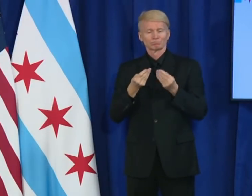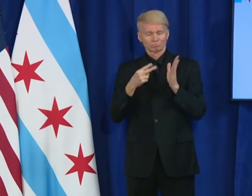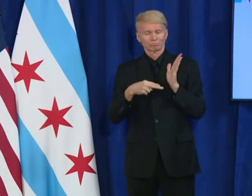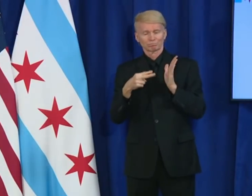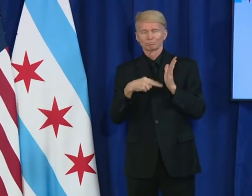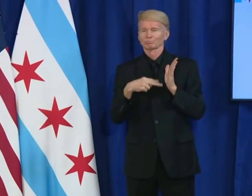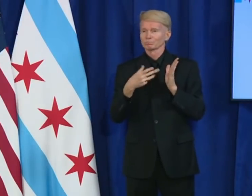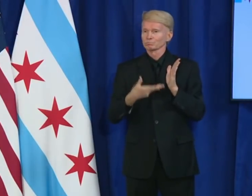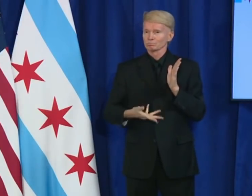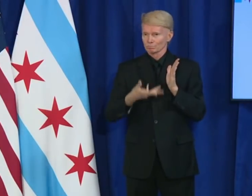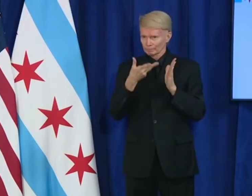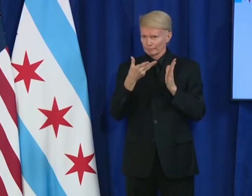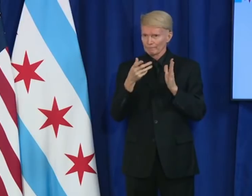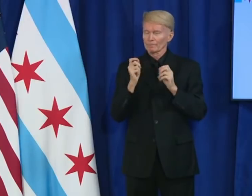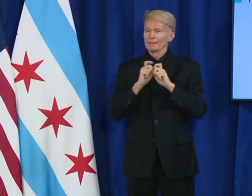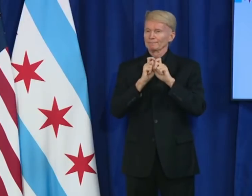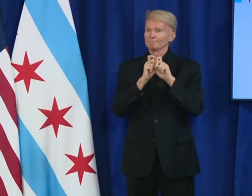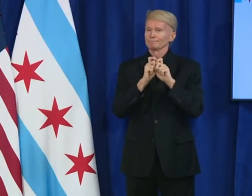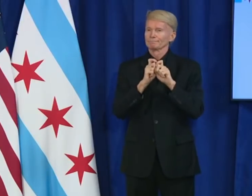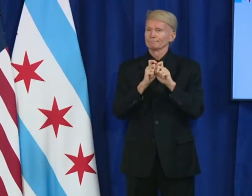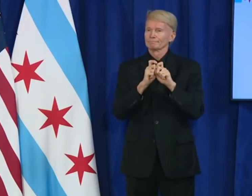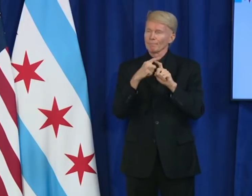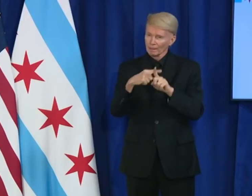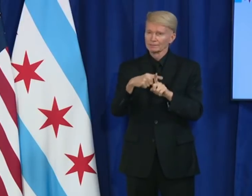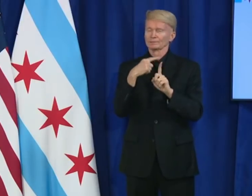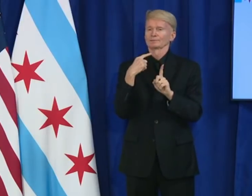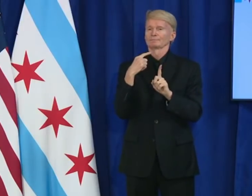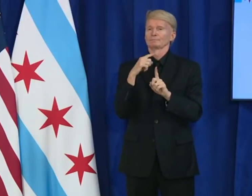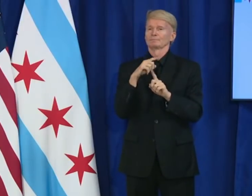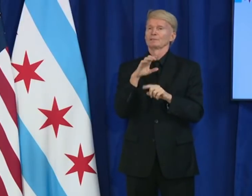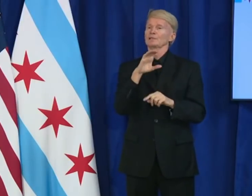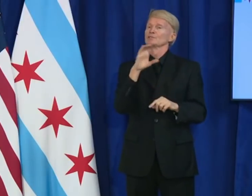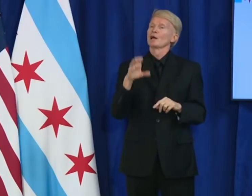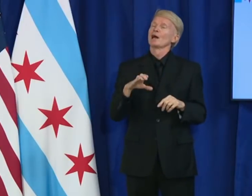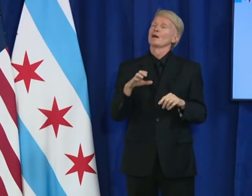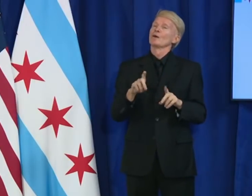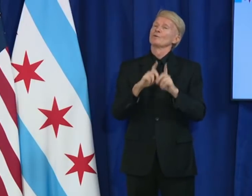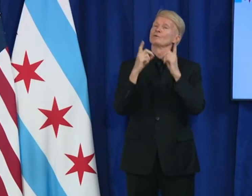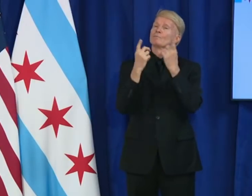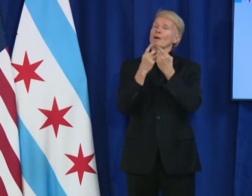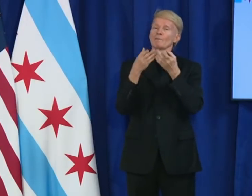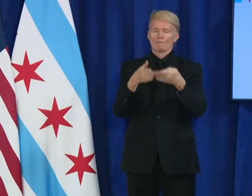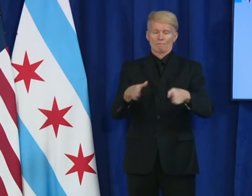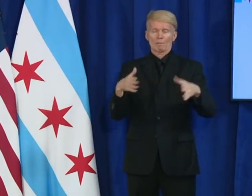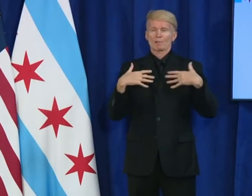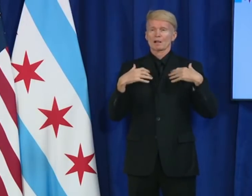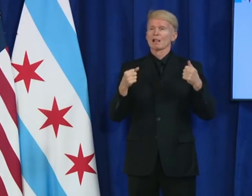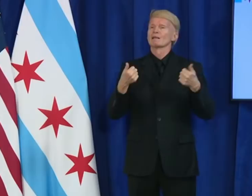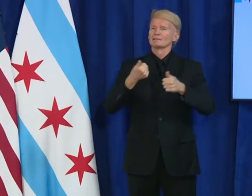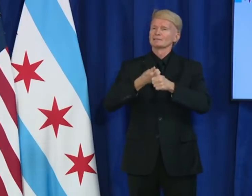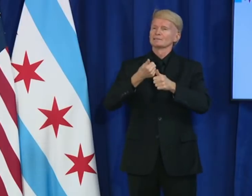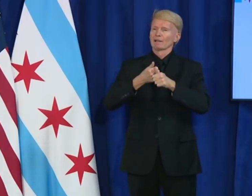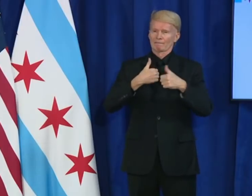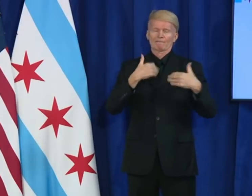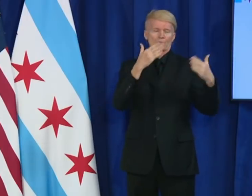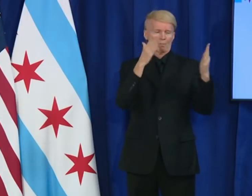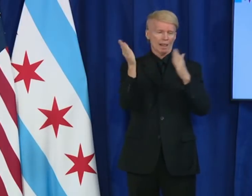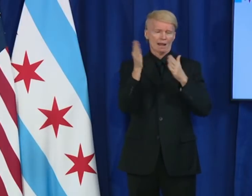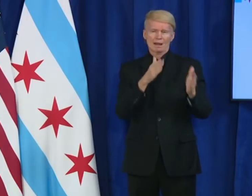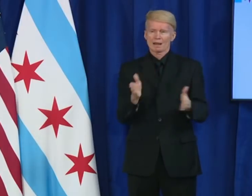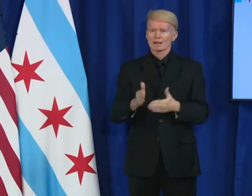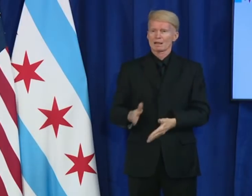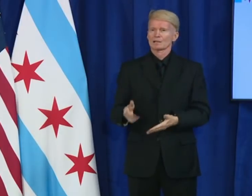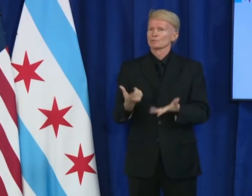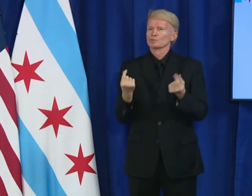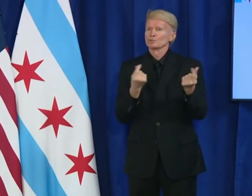wanted to talk a little bit about what the Chicago Department of Public Health has been doing to prepare and plan for COVID-19 vaccine. So